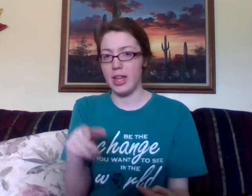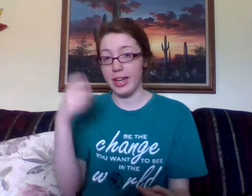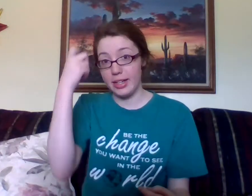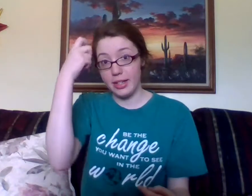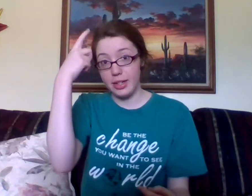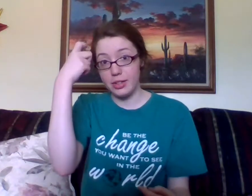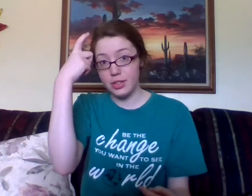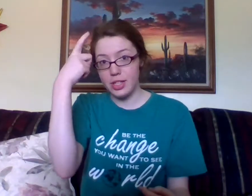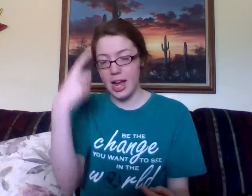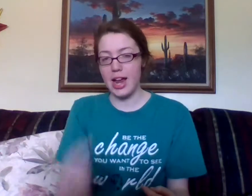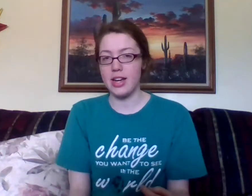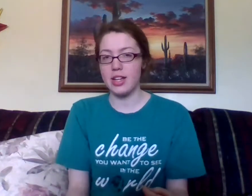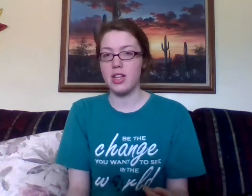can understand.